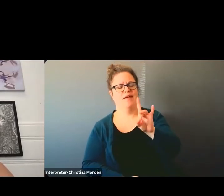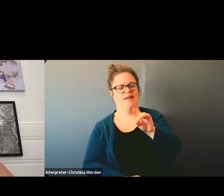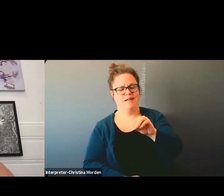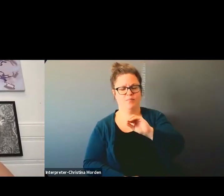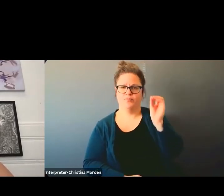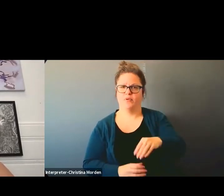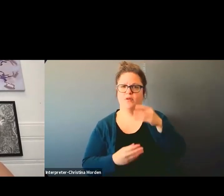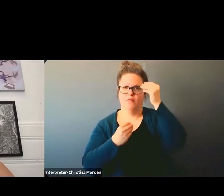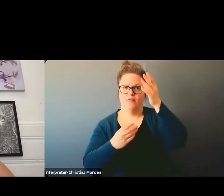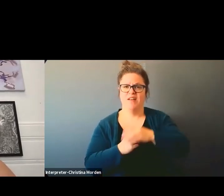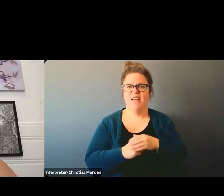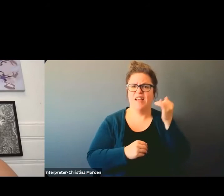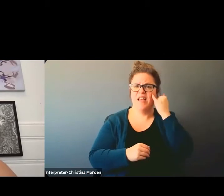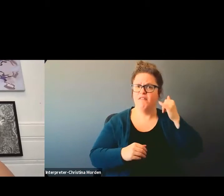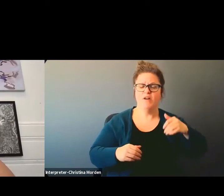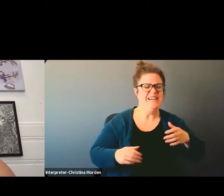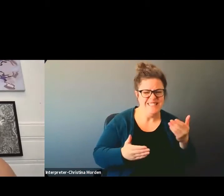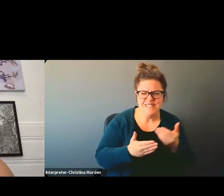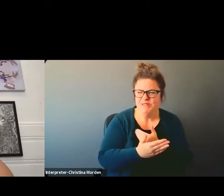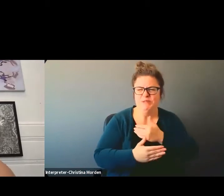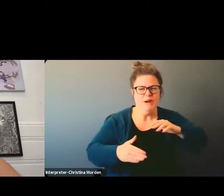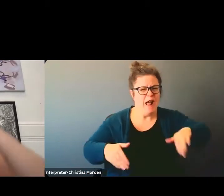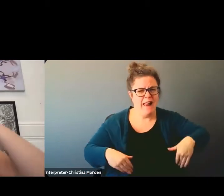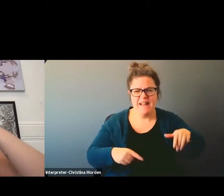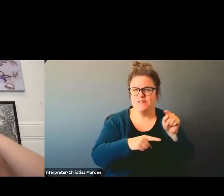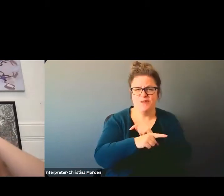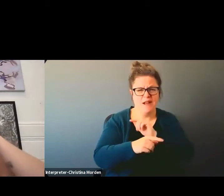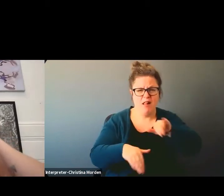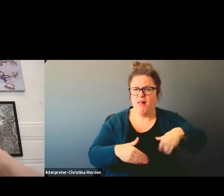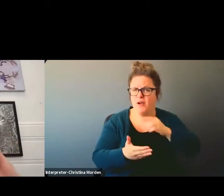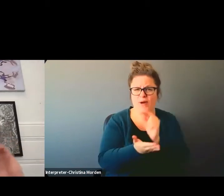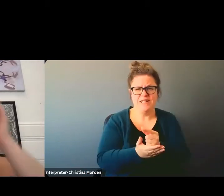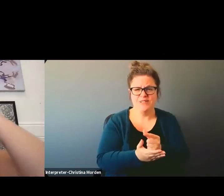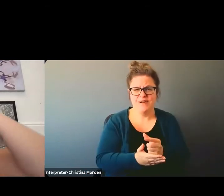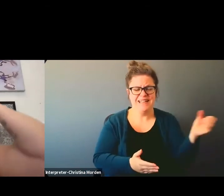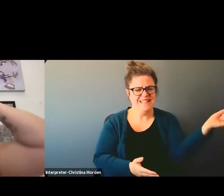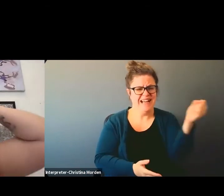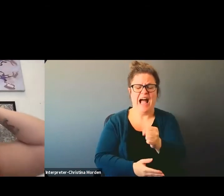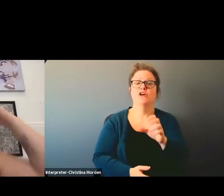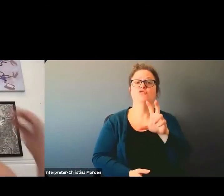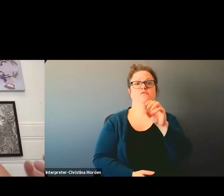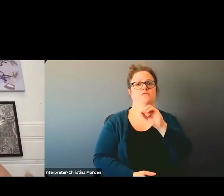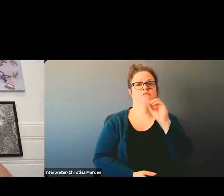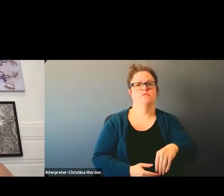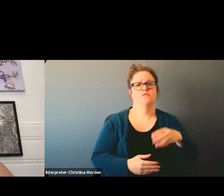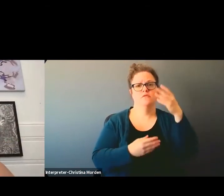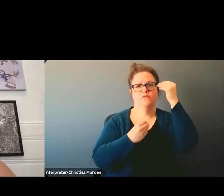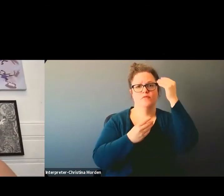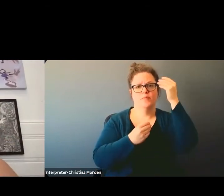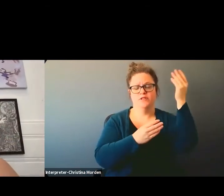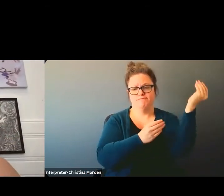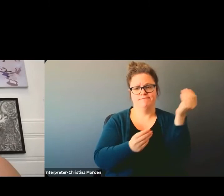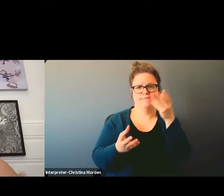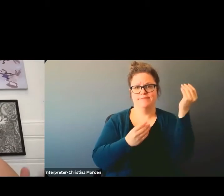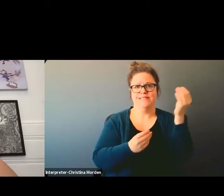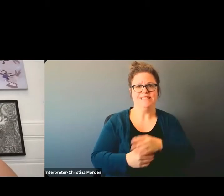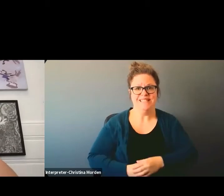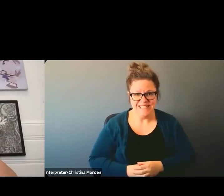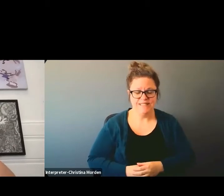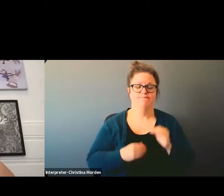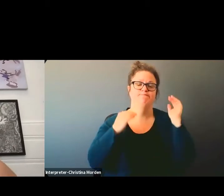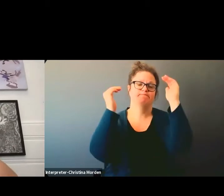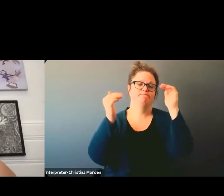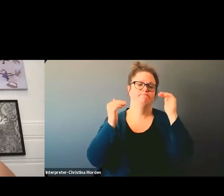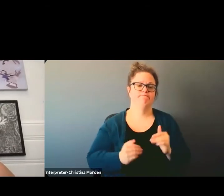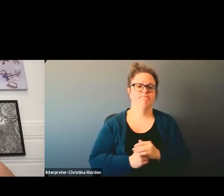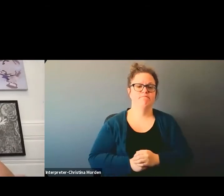interpreter, only 30. So here are a few tips to how to be accessible for the deaf community in person. First, if you're